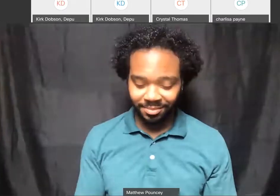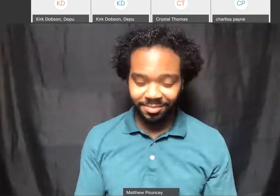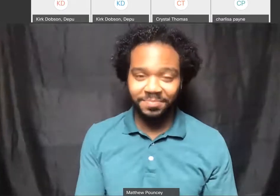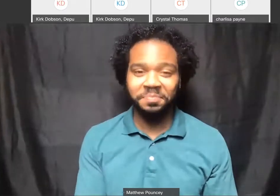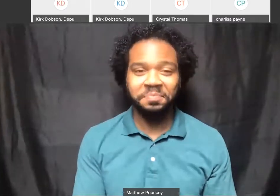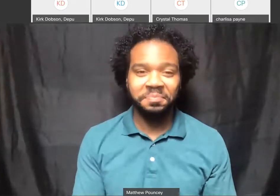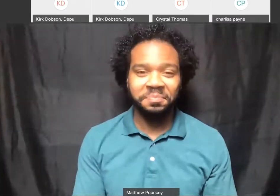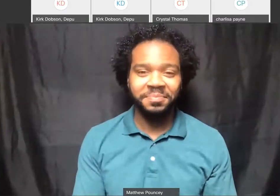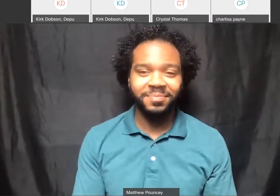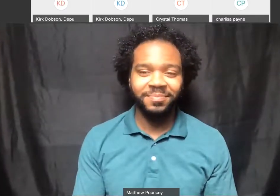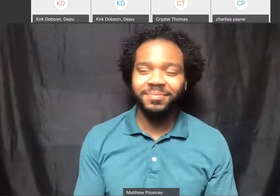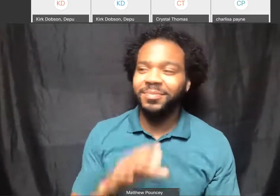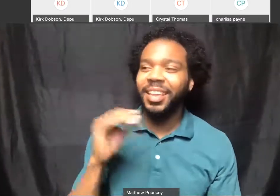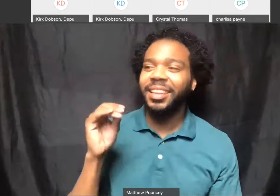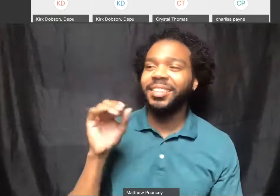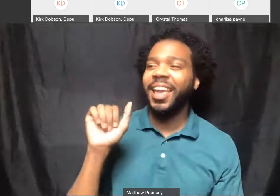And let me just say,